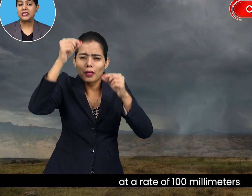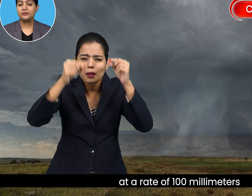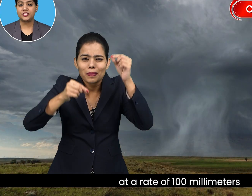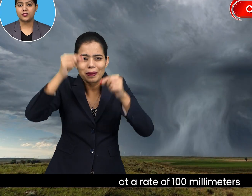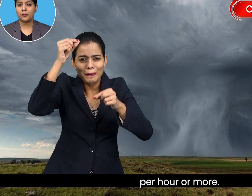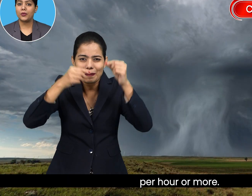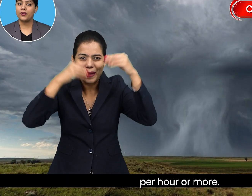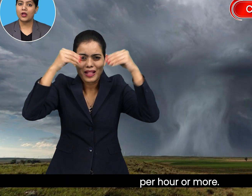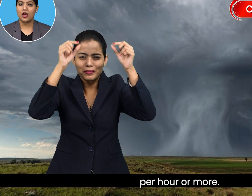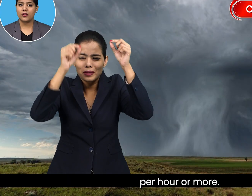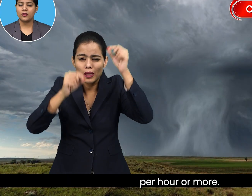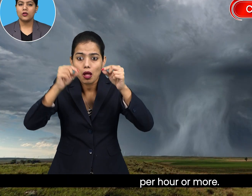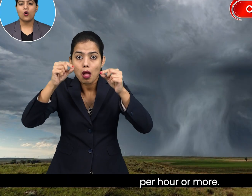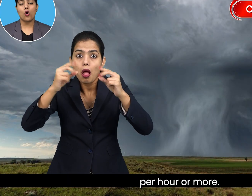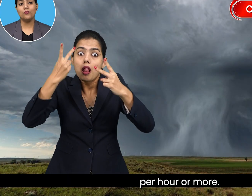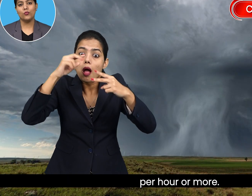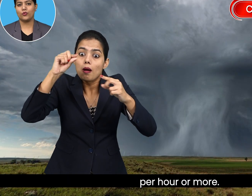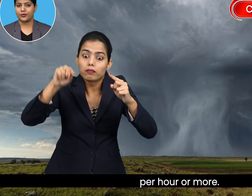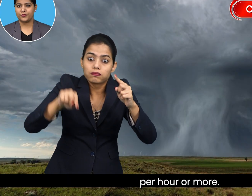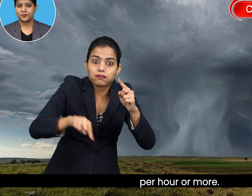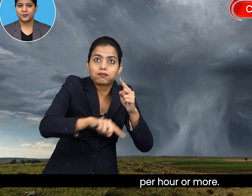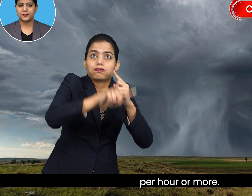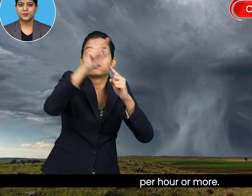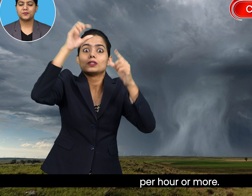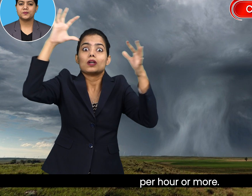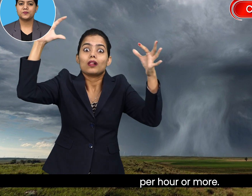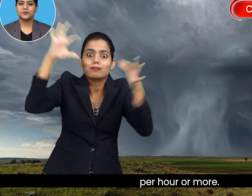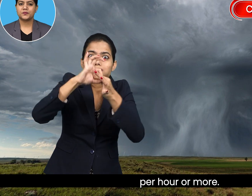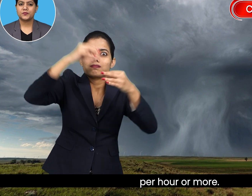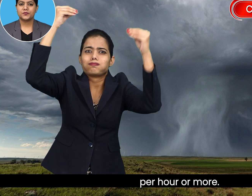100 mm per hour or more.